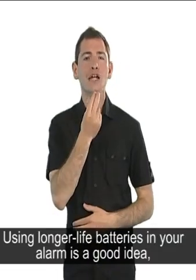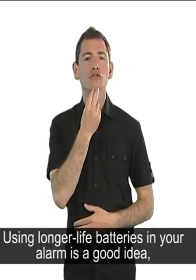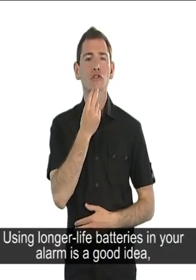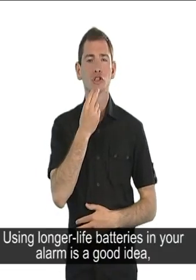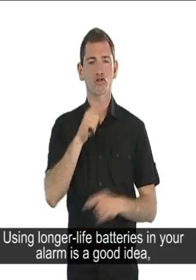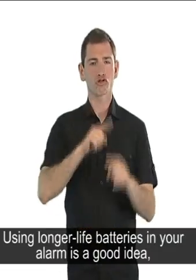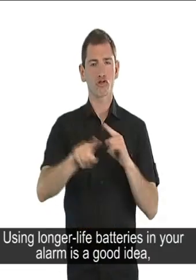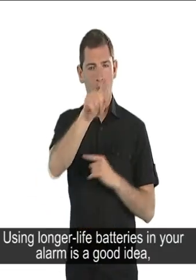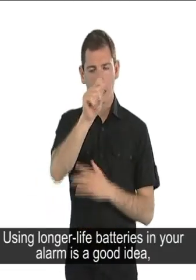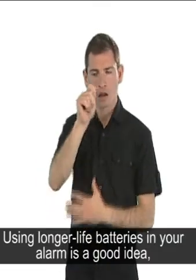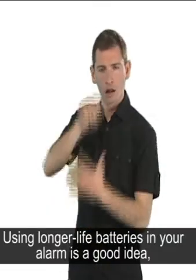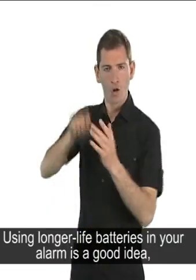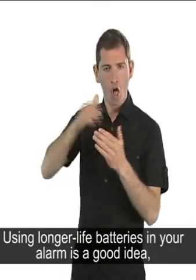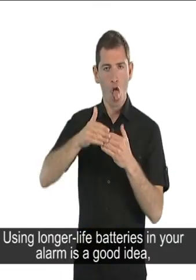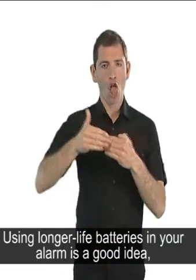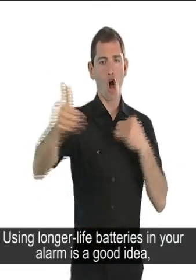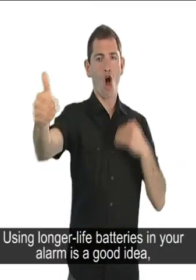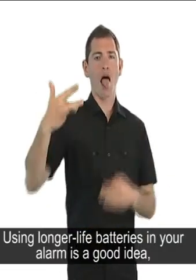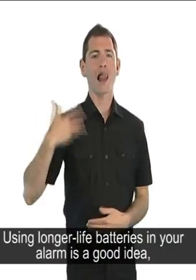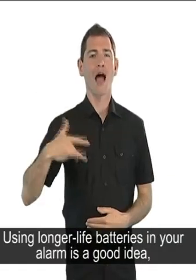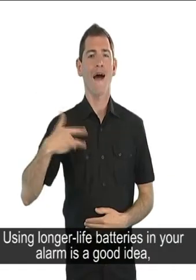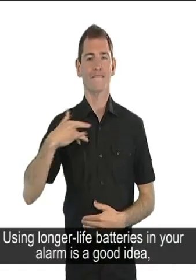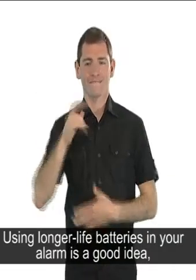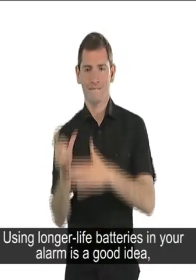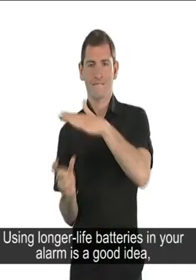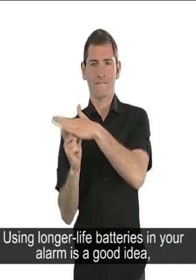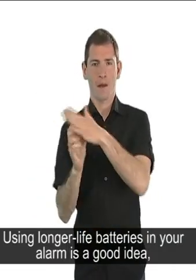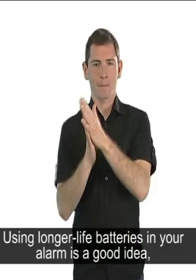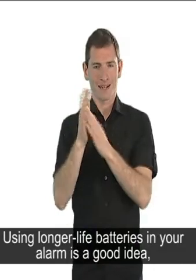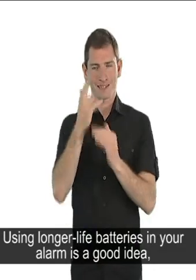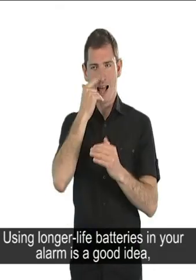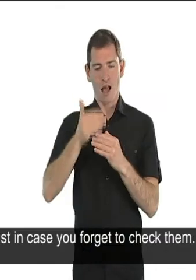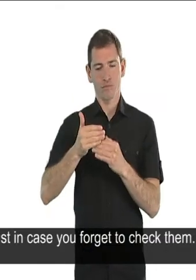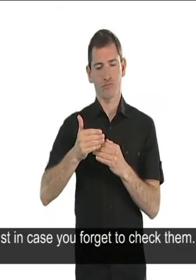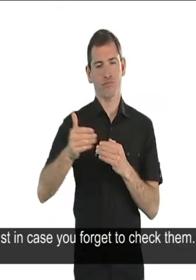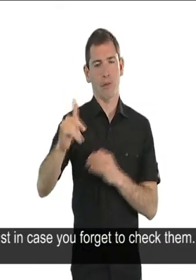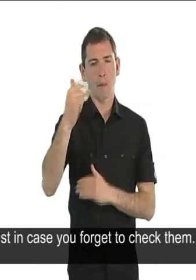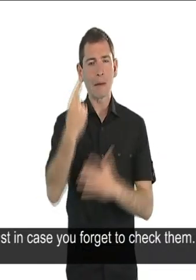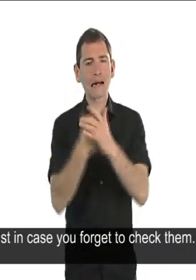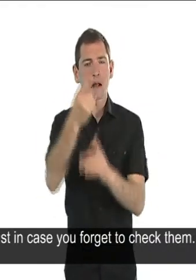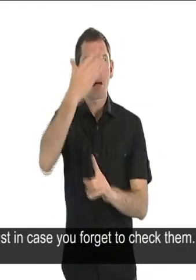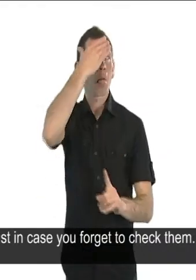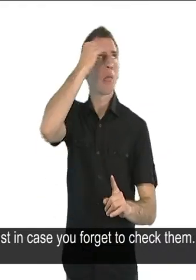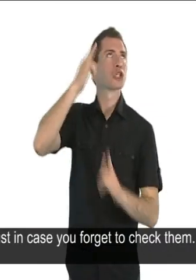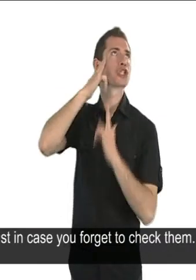Using longer life batteries in your alarm is a good idea, just in case you forget to check them.